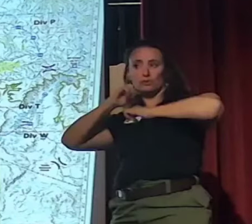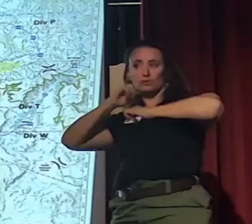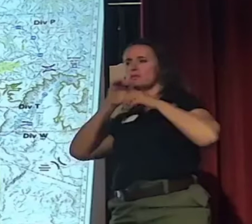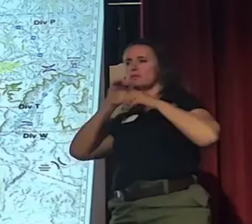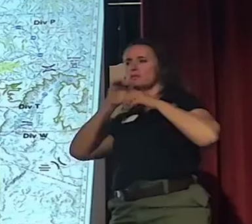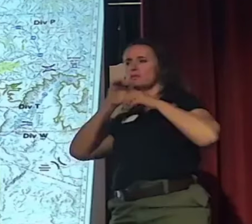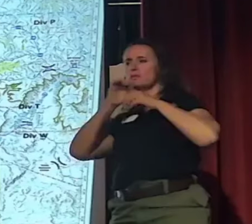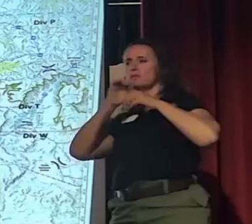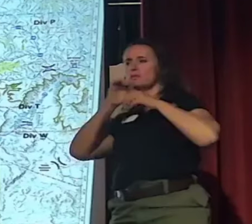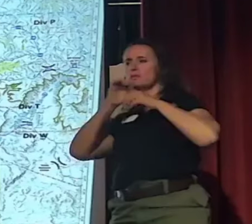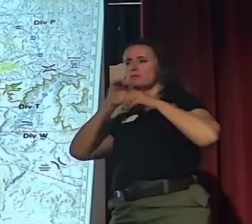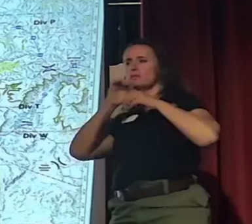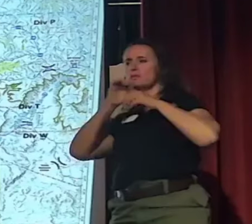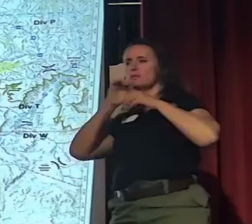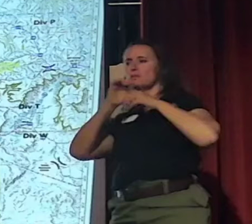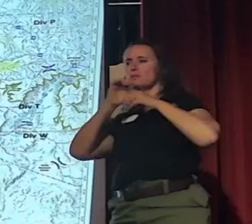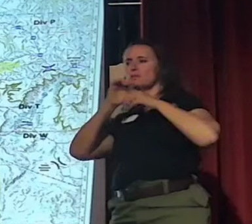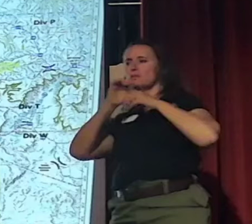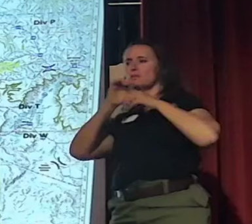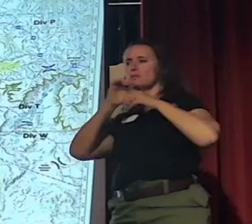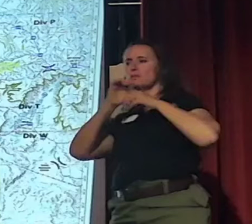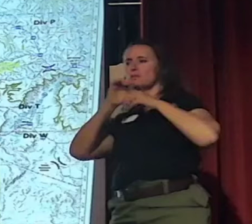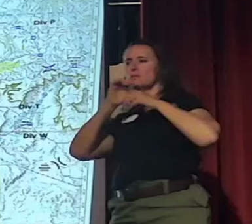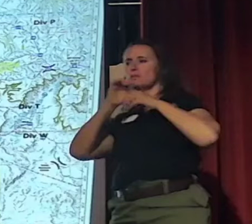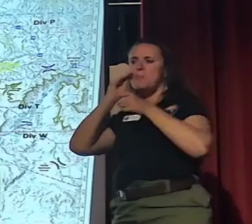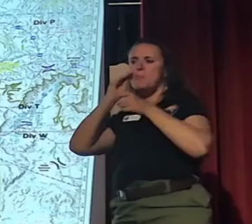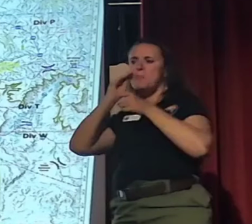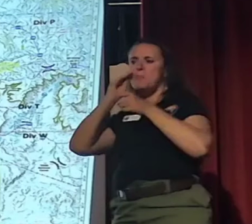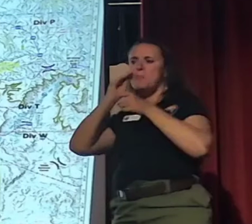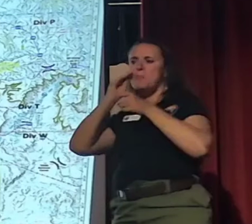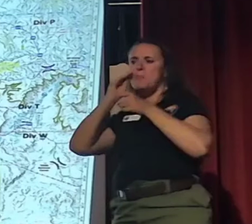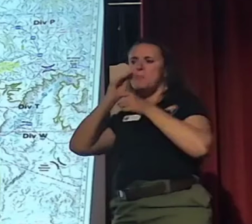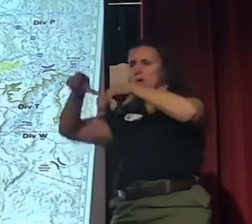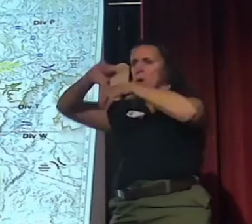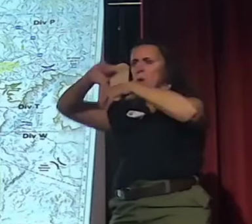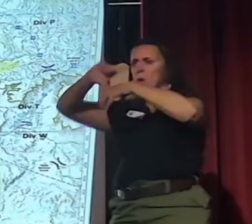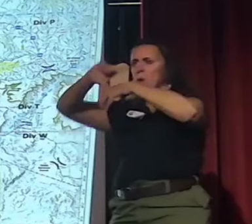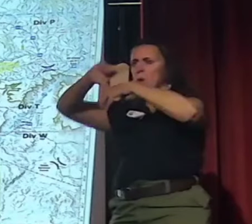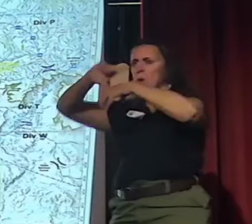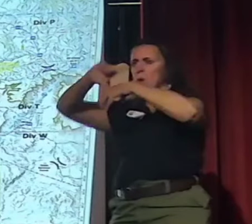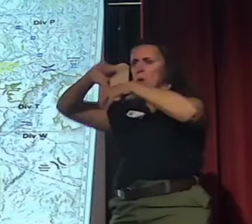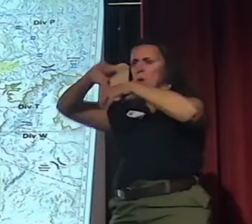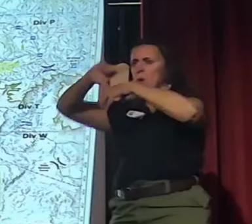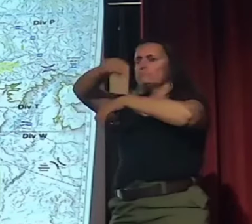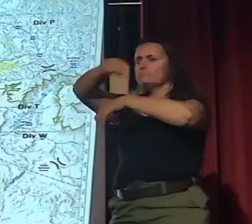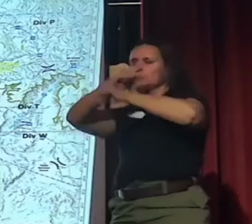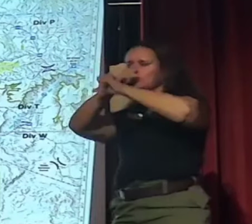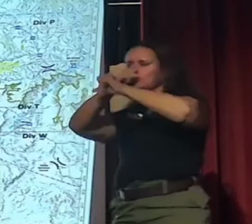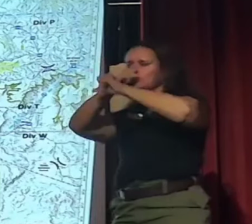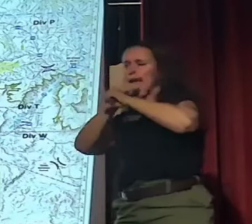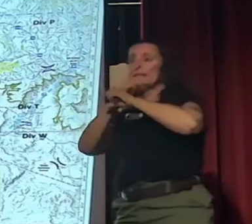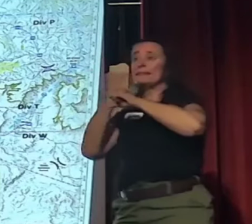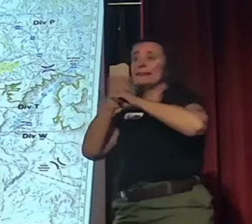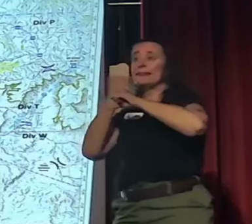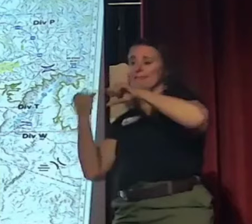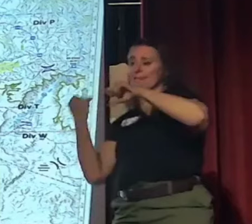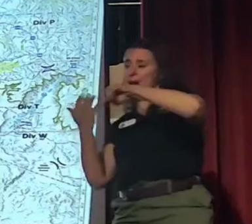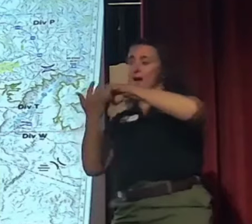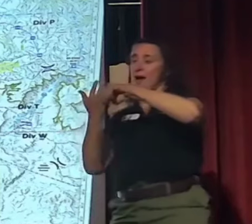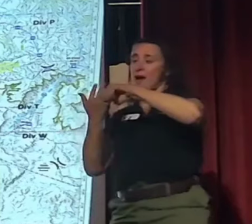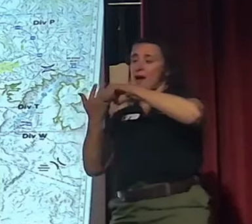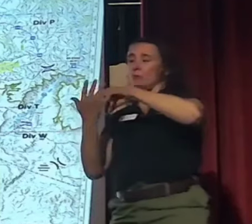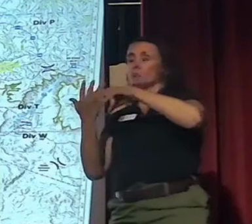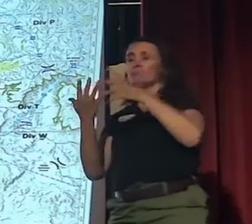the types of homes that are built, what's in there, what can they get in there safely to protect those communities should fire want to impact those.